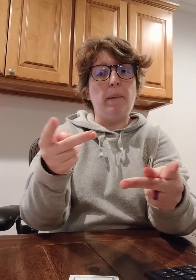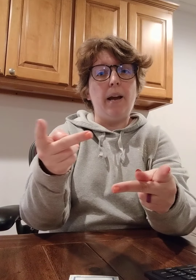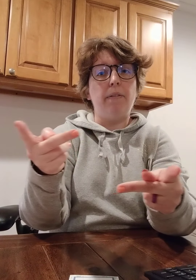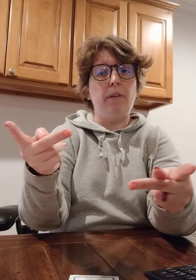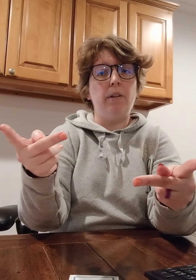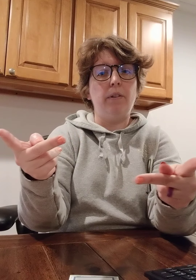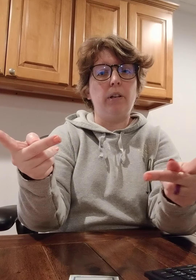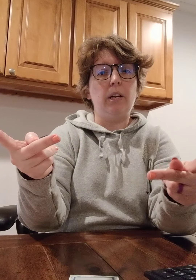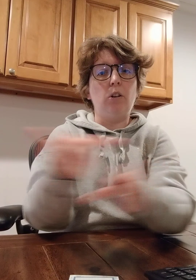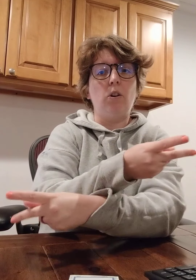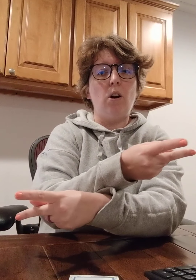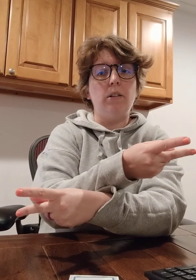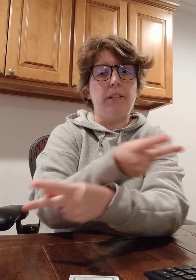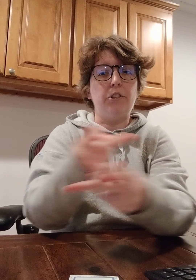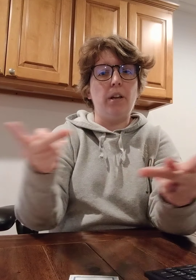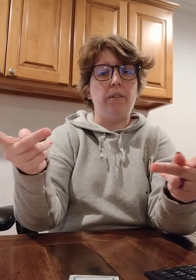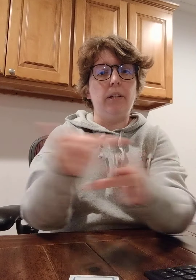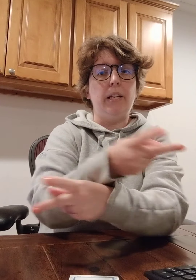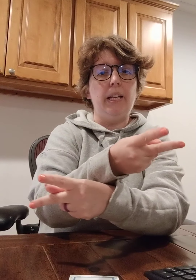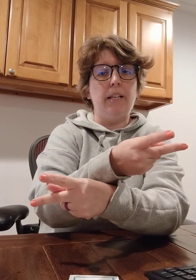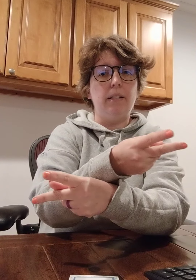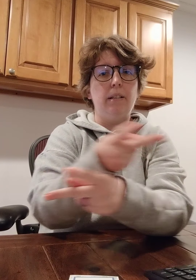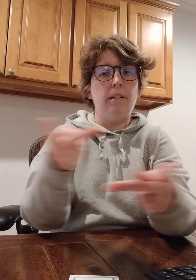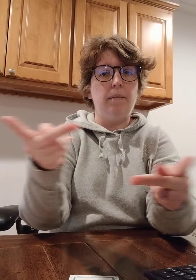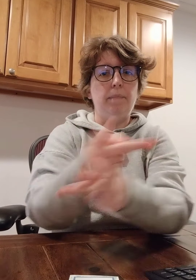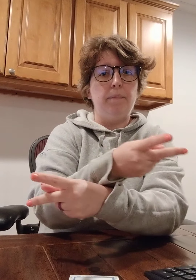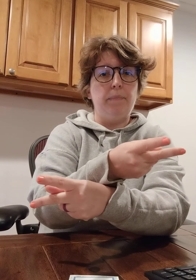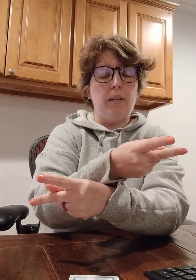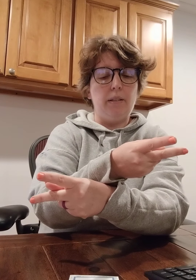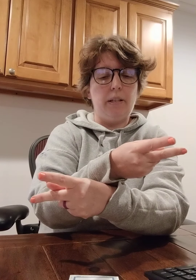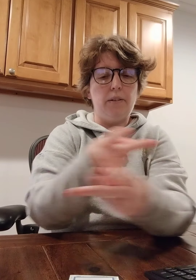math. They're going to cross each other and hit as they do.